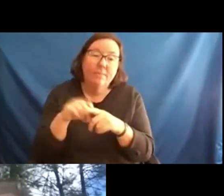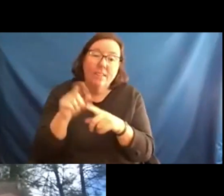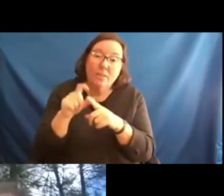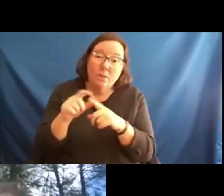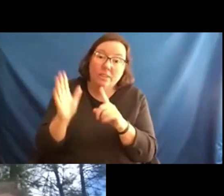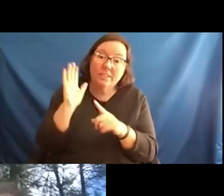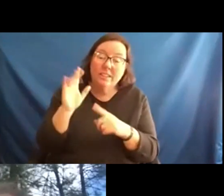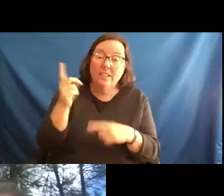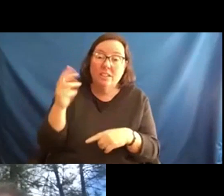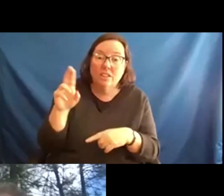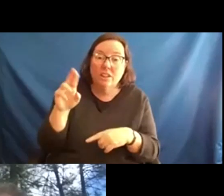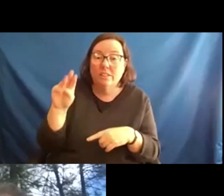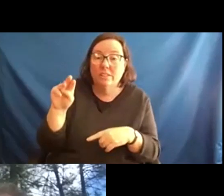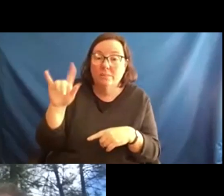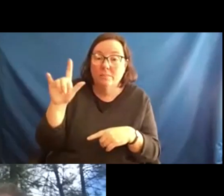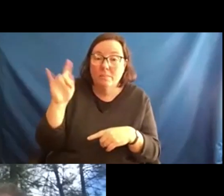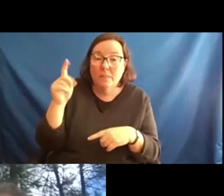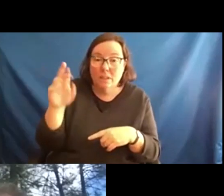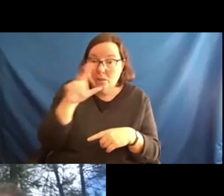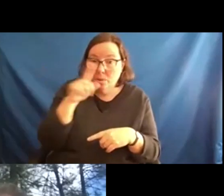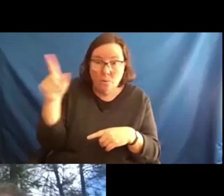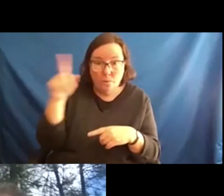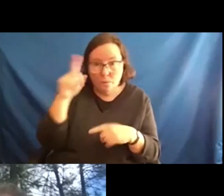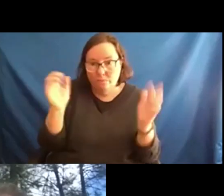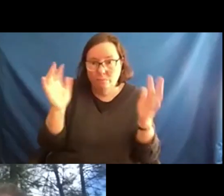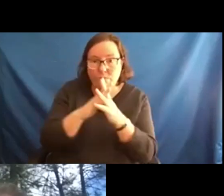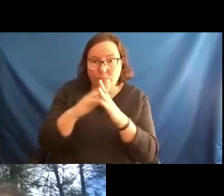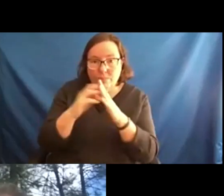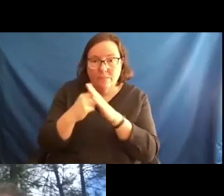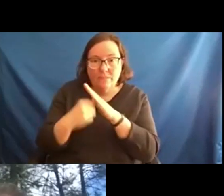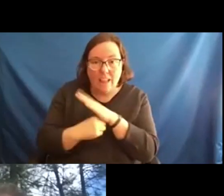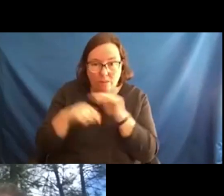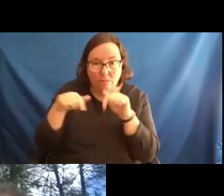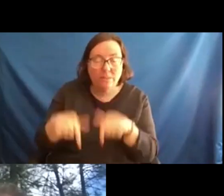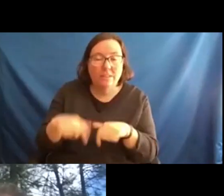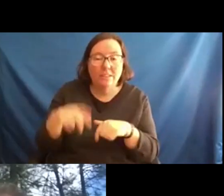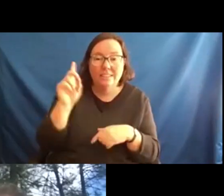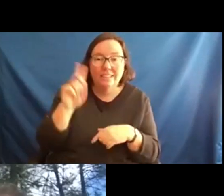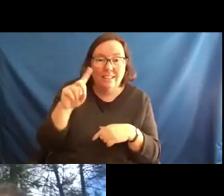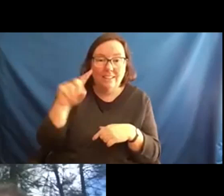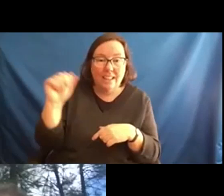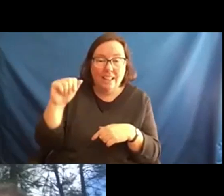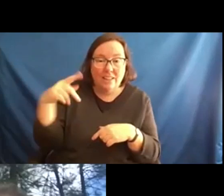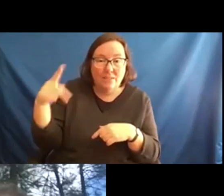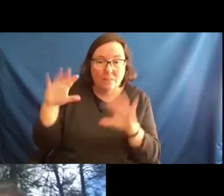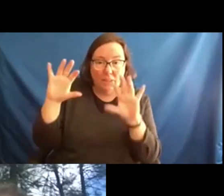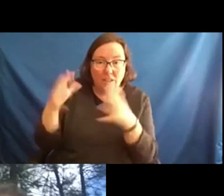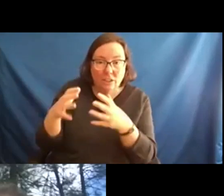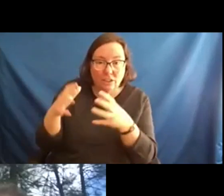Dr. Edith Miller, who is actually the founder of the Delta Alpha Pi Honor